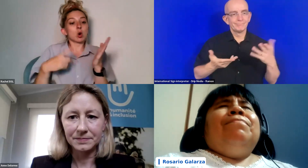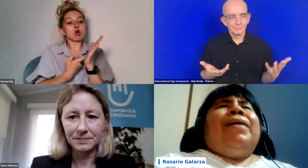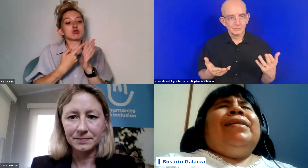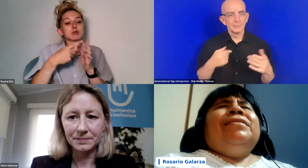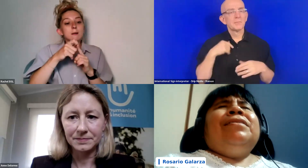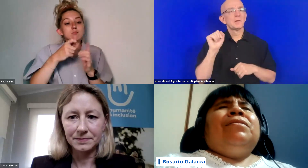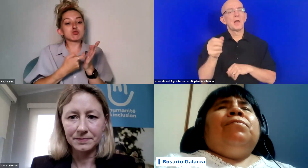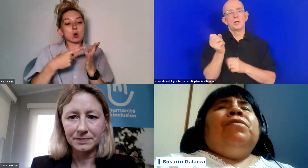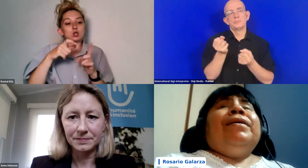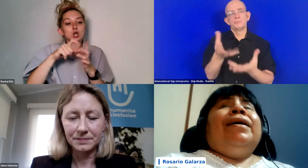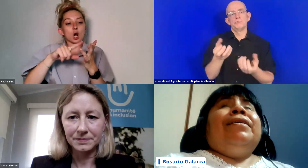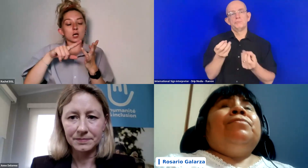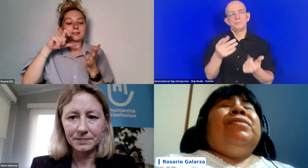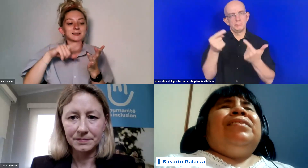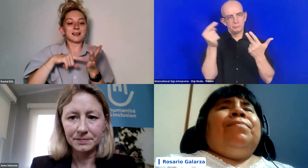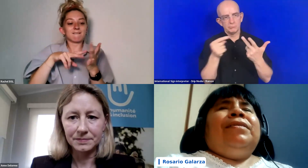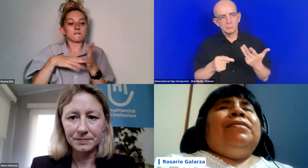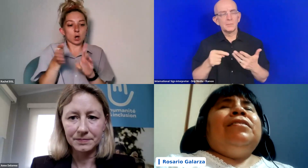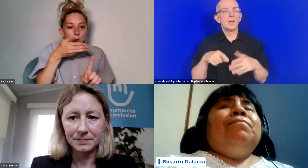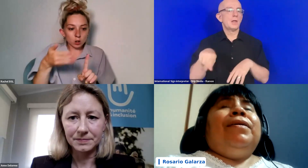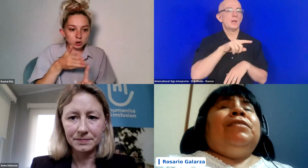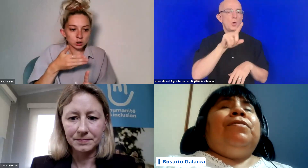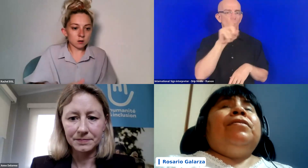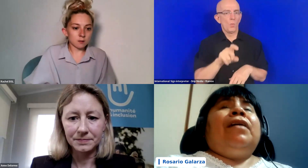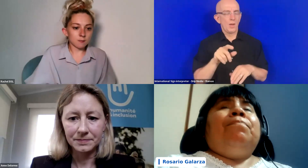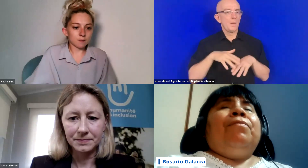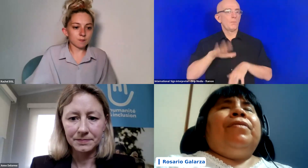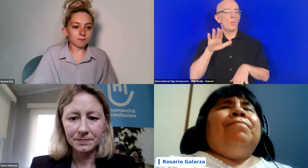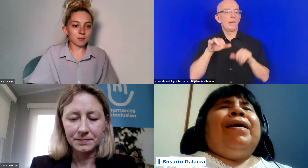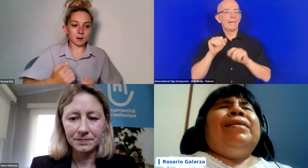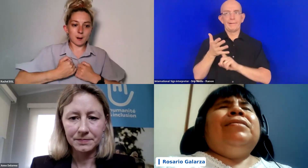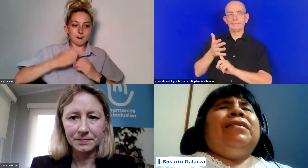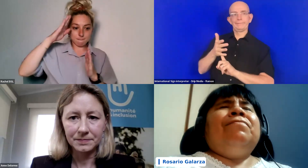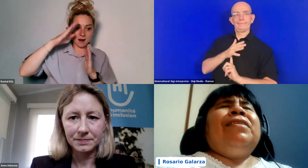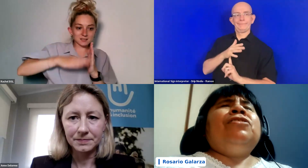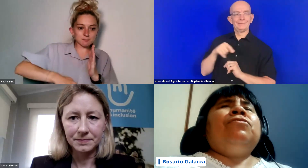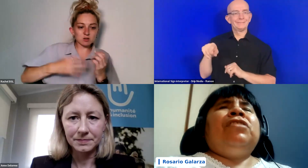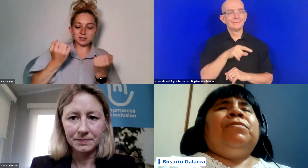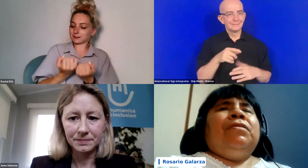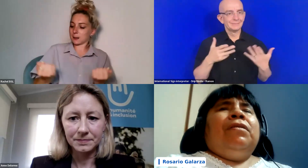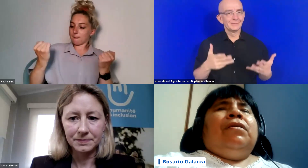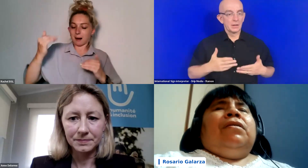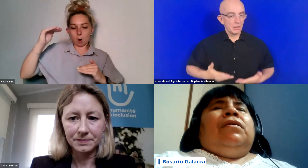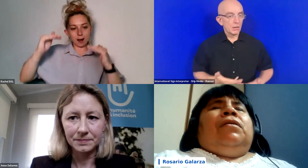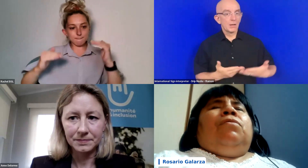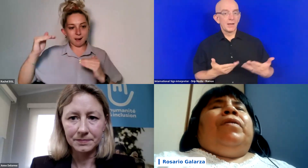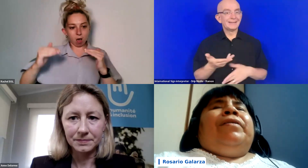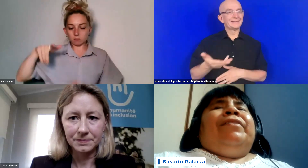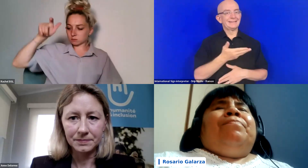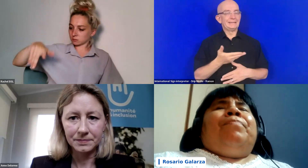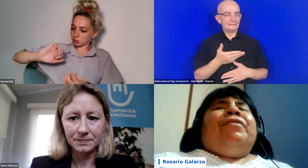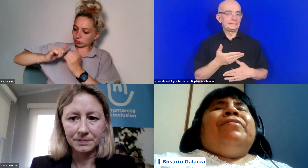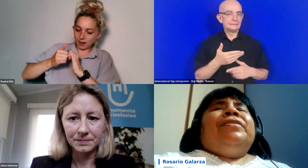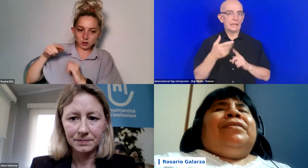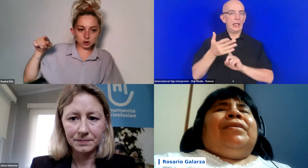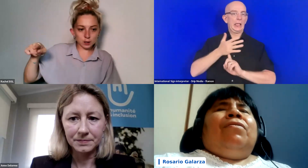power imbalances. Women and girls with disabilities may experience a power imbalance in relationships where